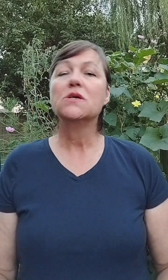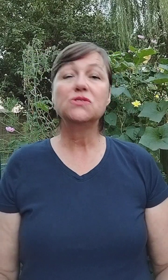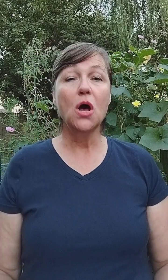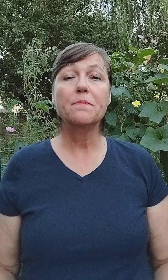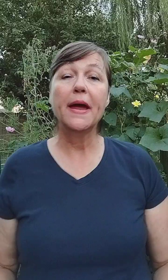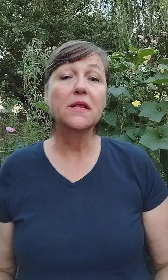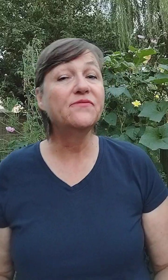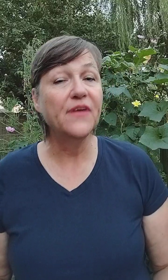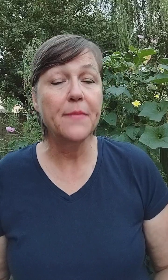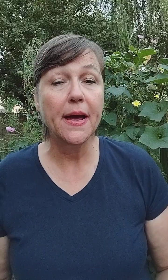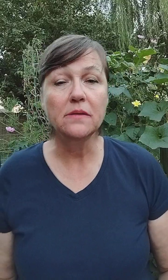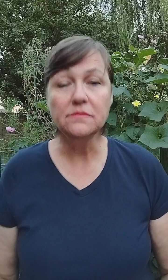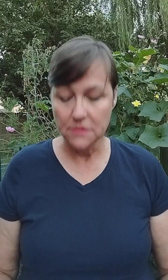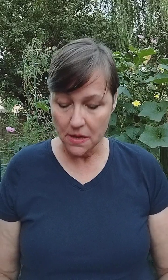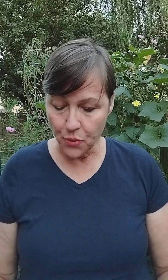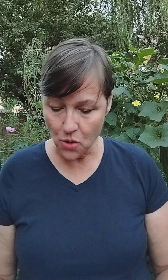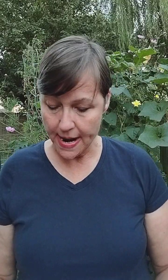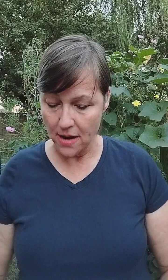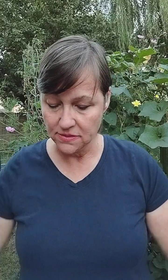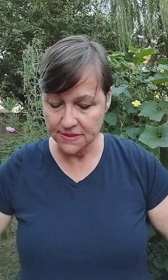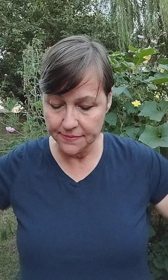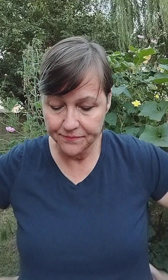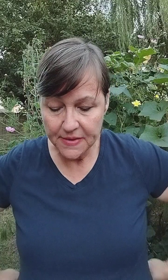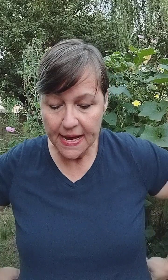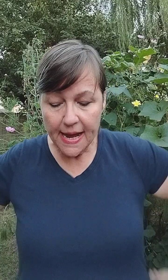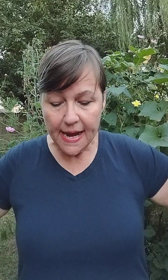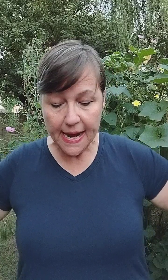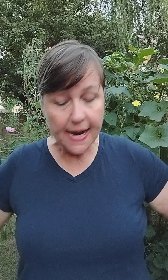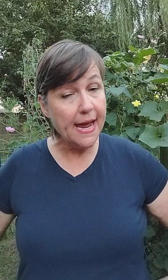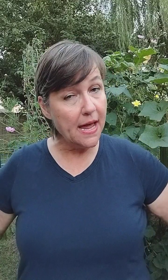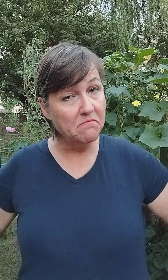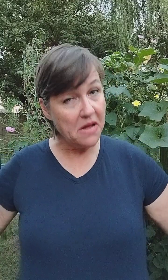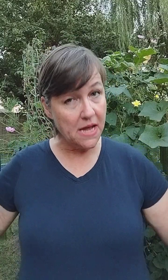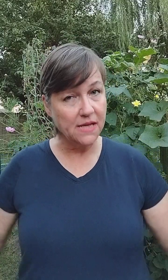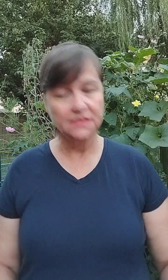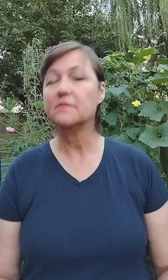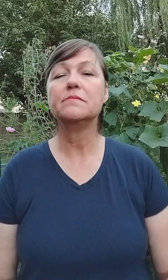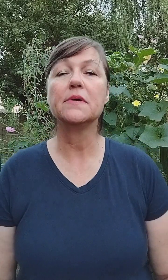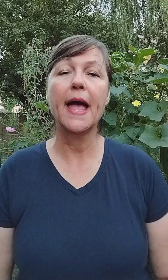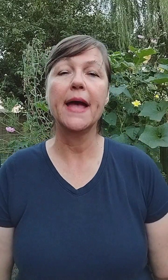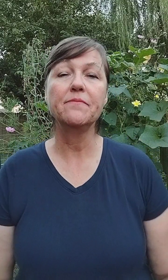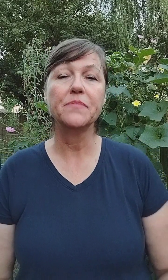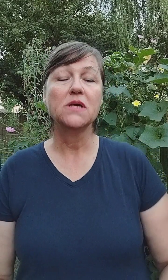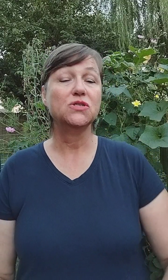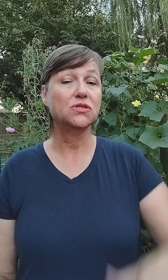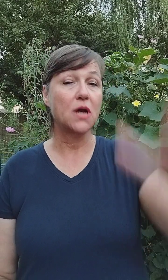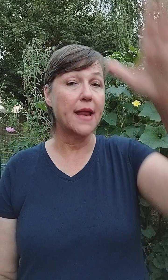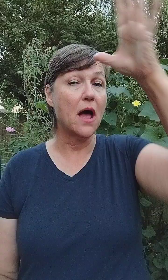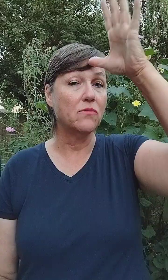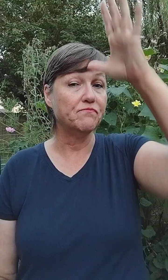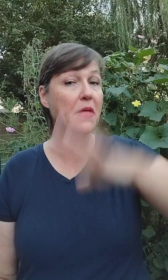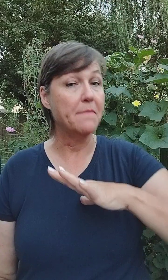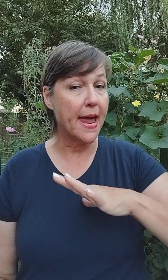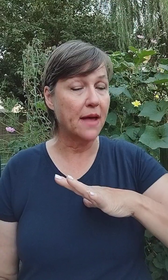So male and female pronouns. He, him, his, okay? So you start out man,